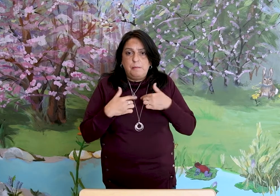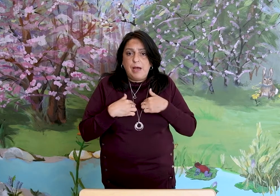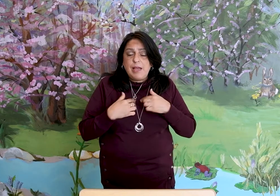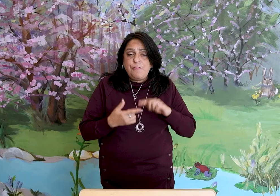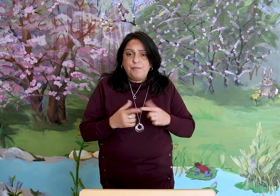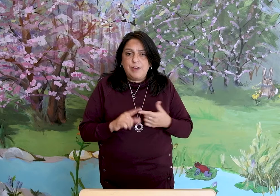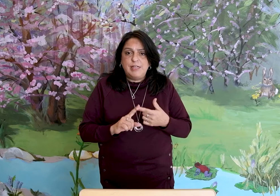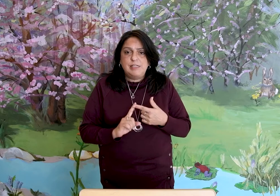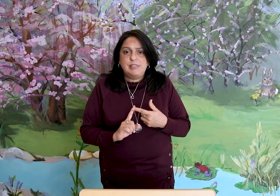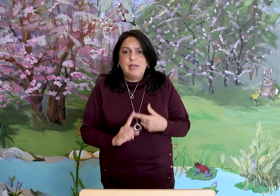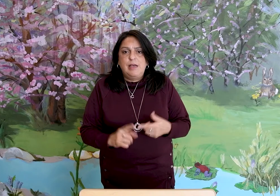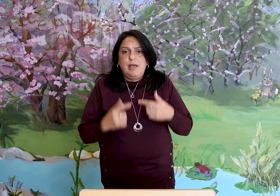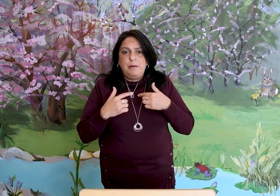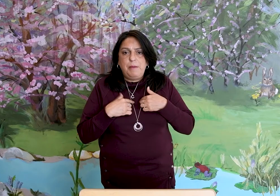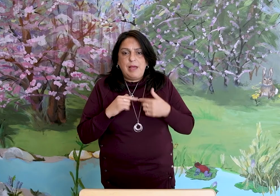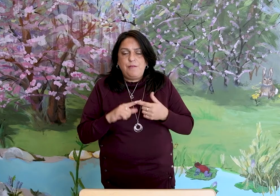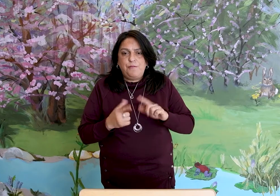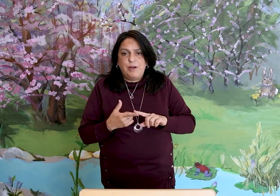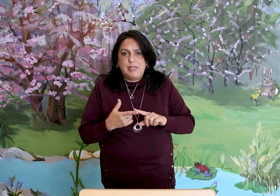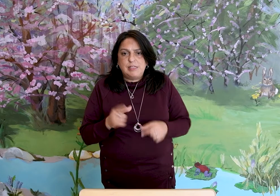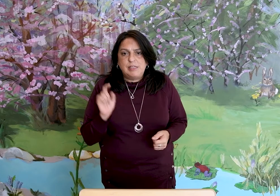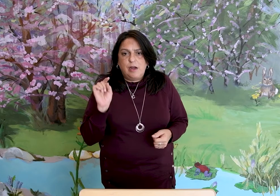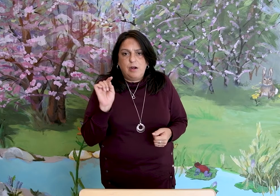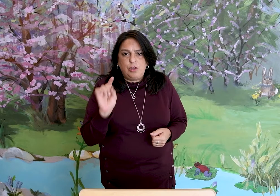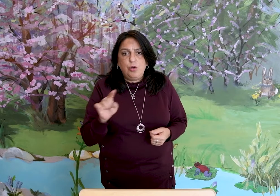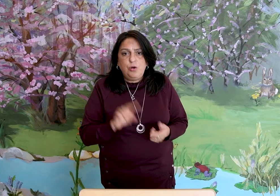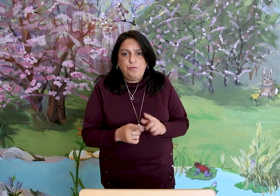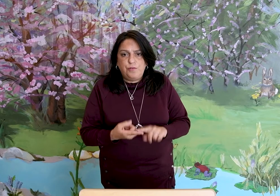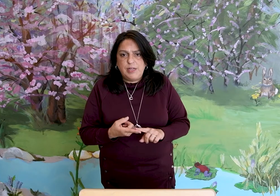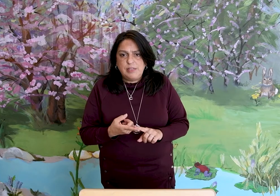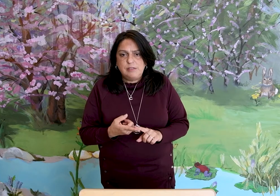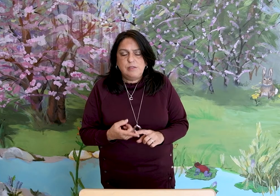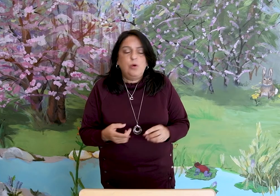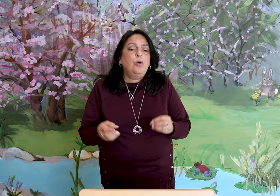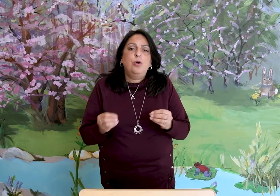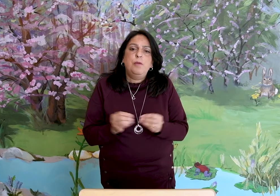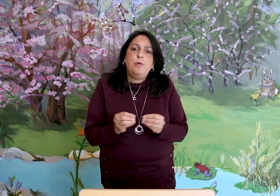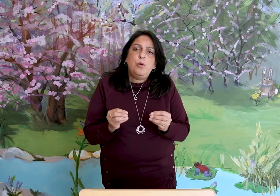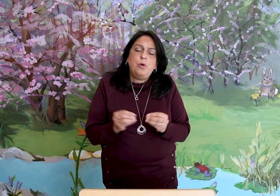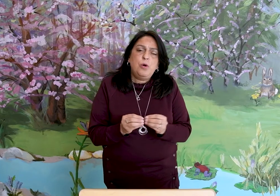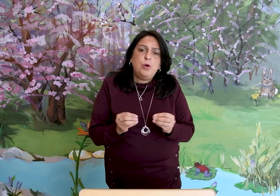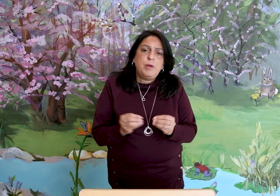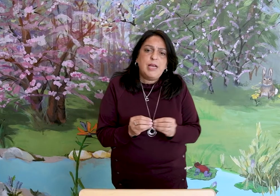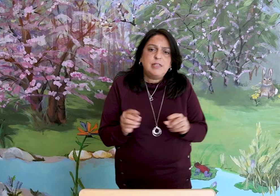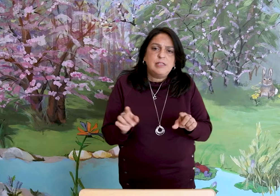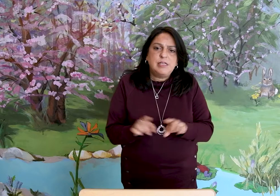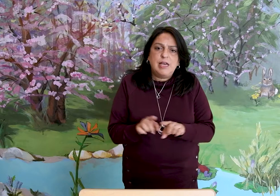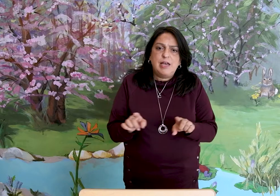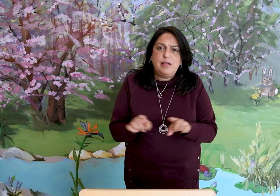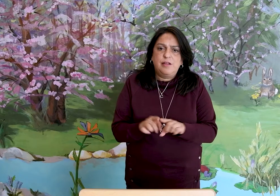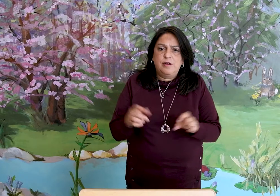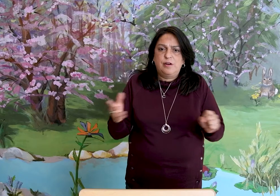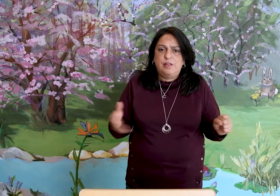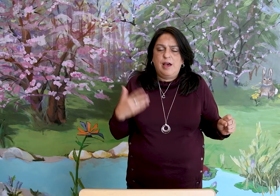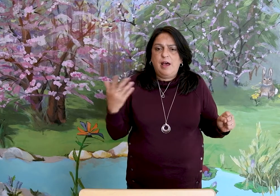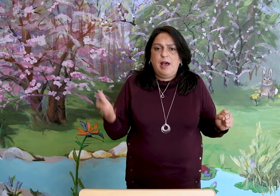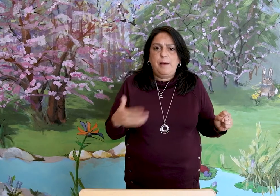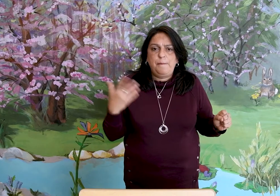my friends, and my friends are your friends. Oh, the more we get together, the